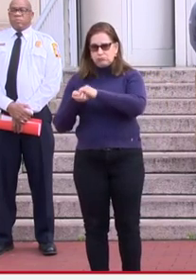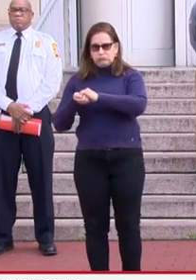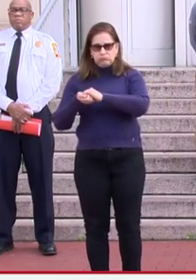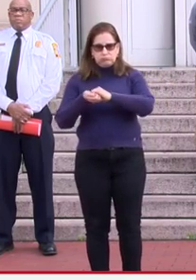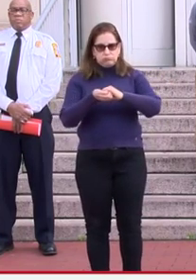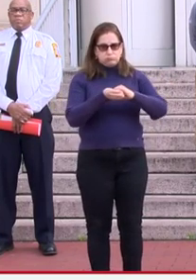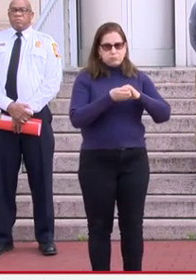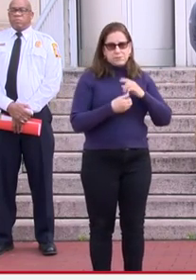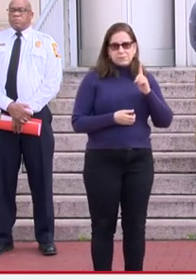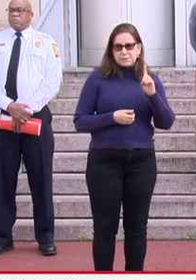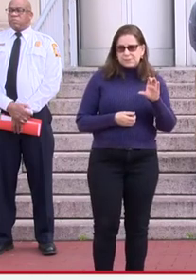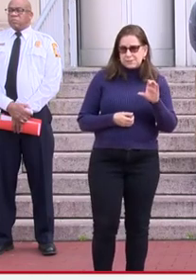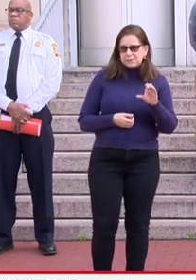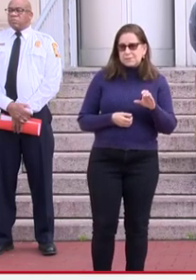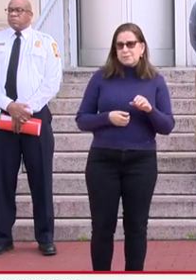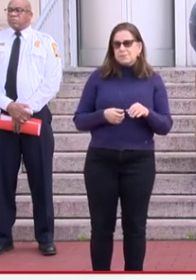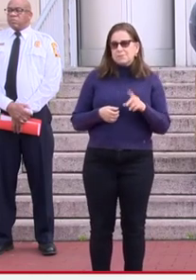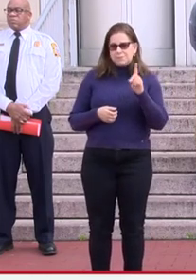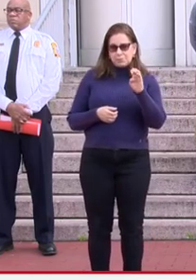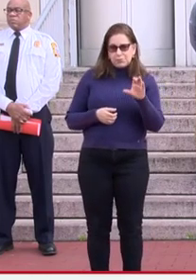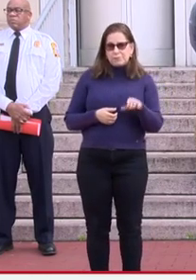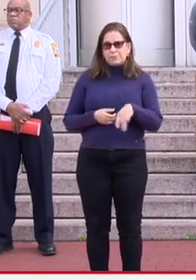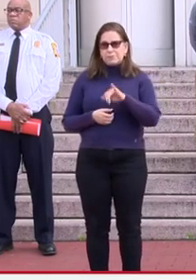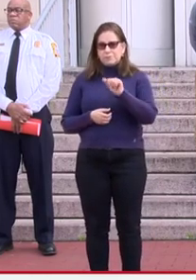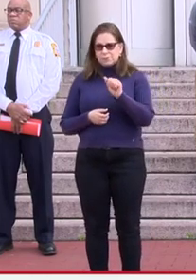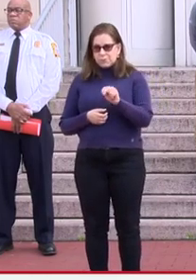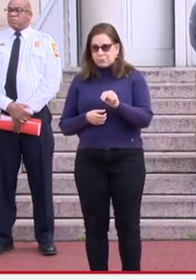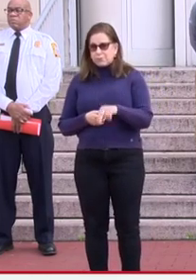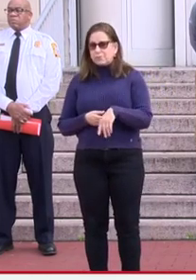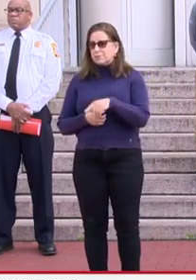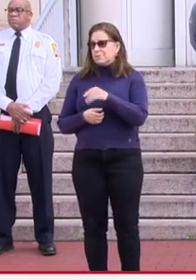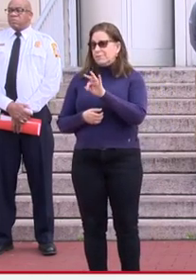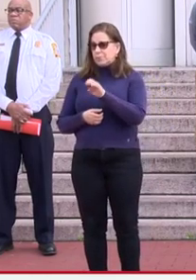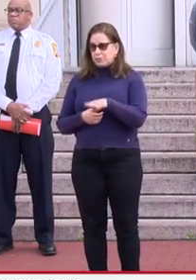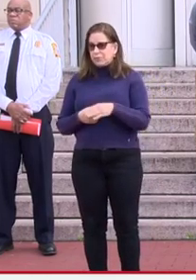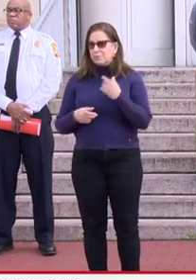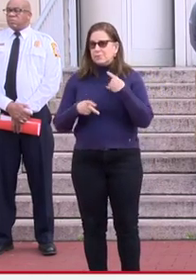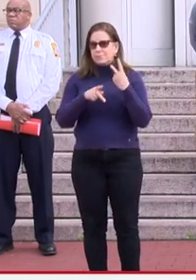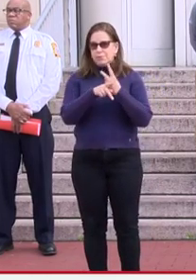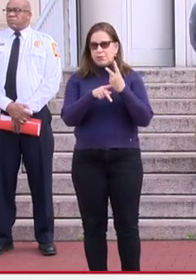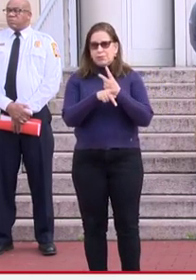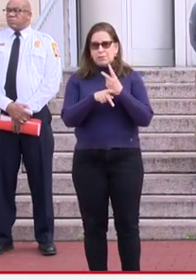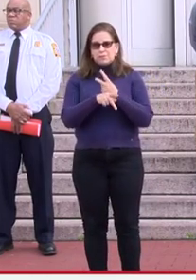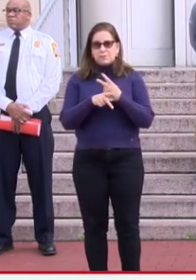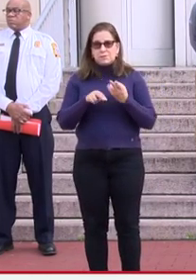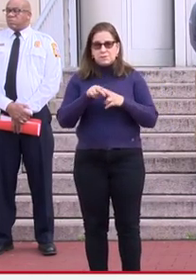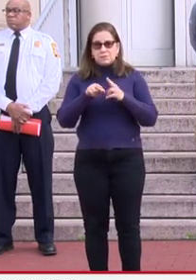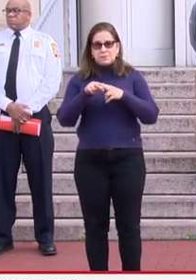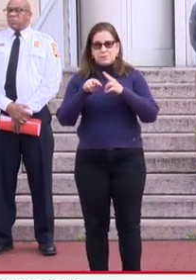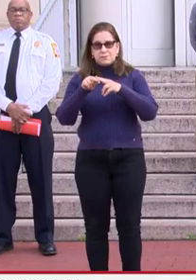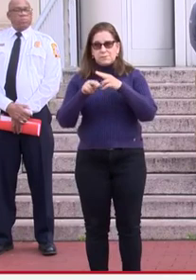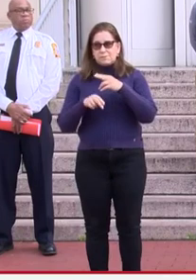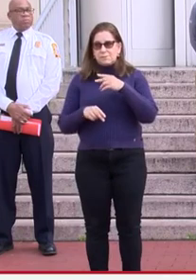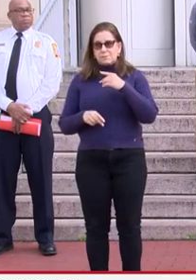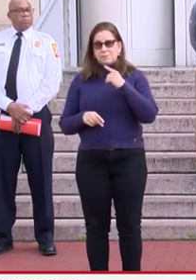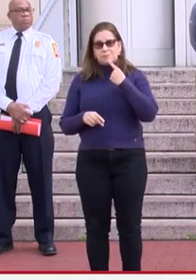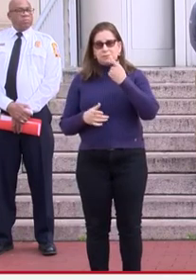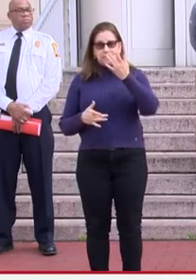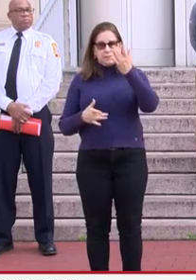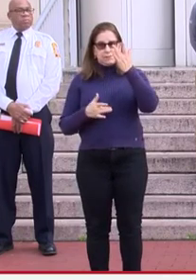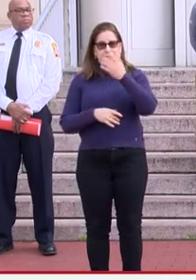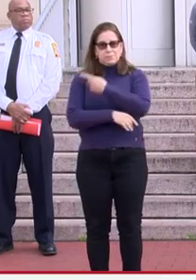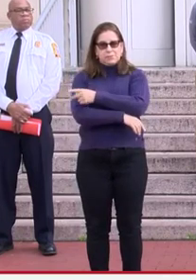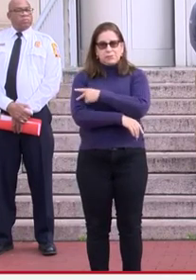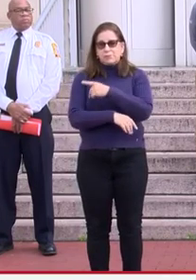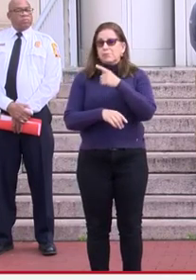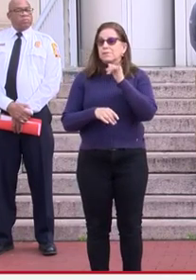and reimagining how their hospitals could be utilized in the event that we have more critically ill patients who require ventilators, and looking at how